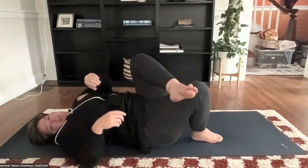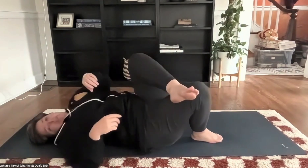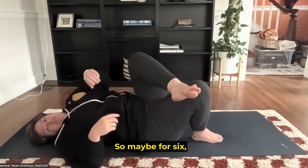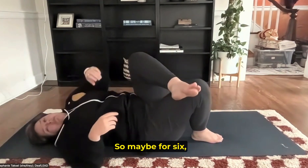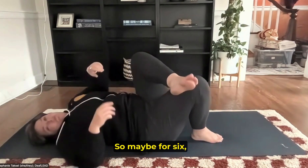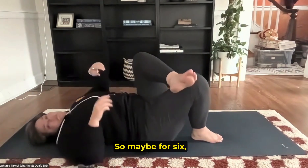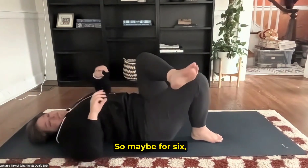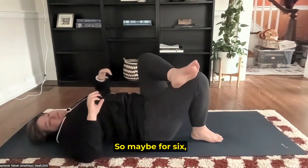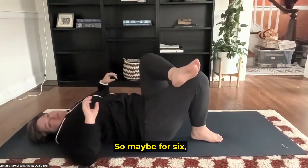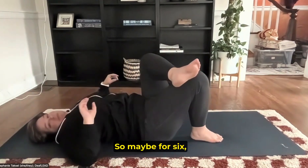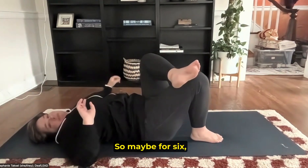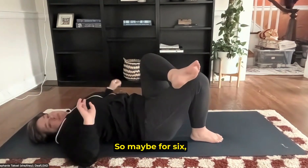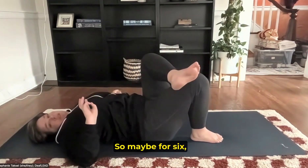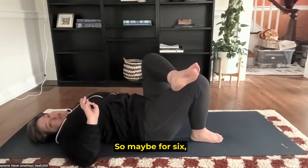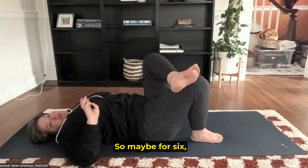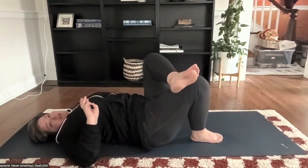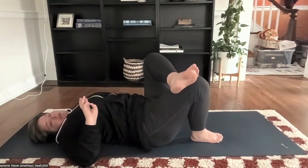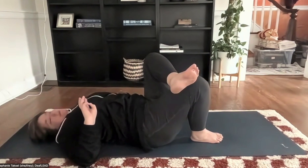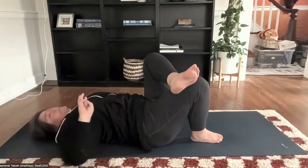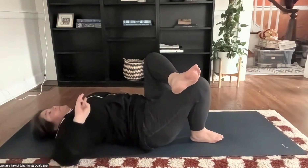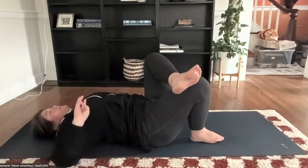So maybe for 6.